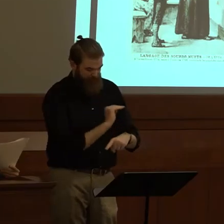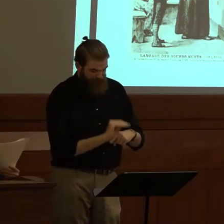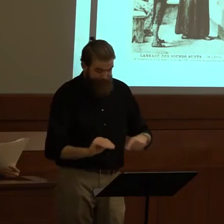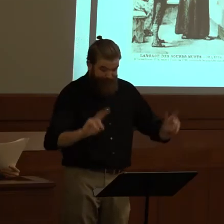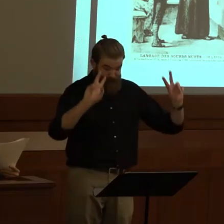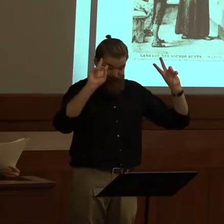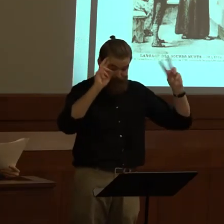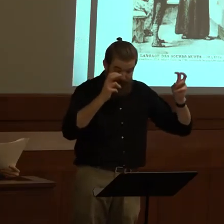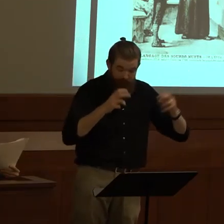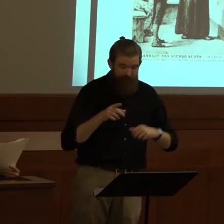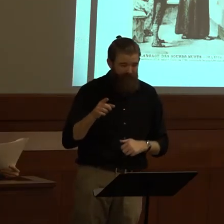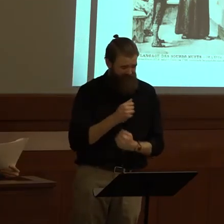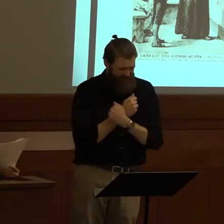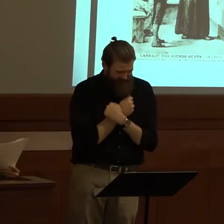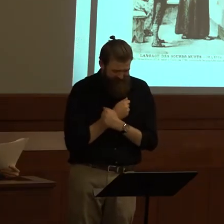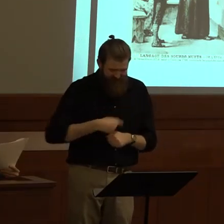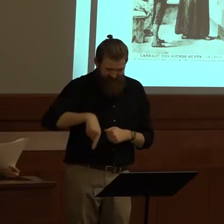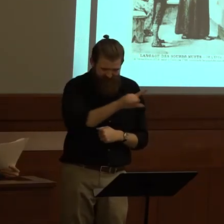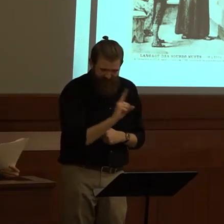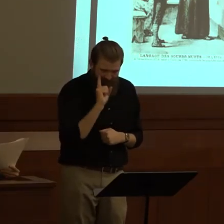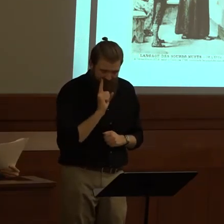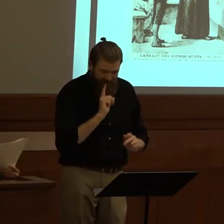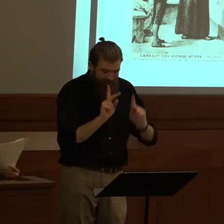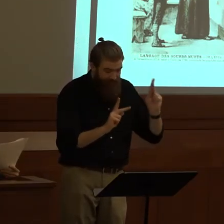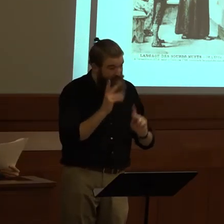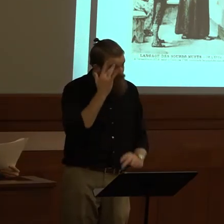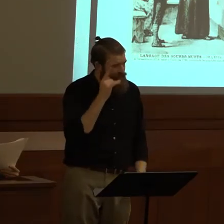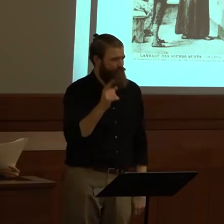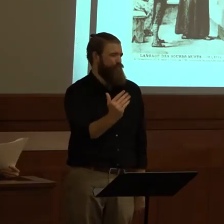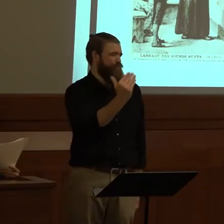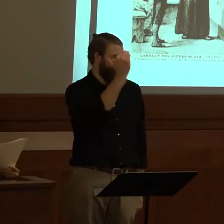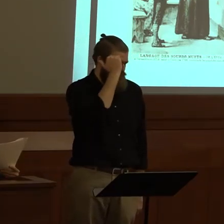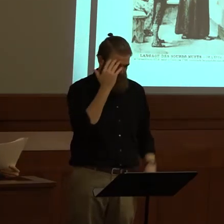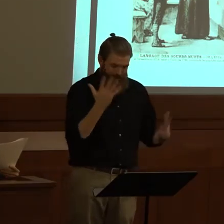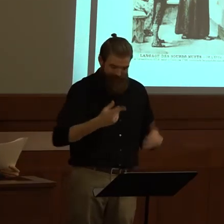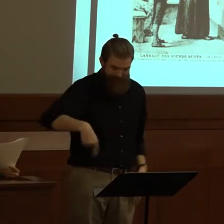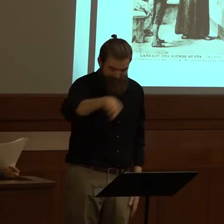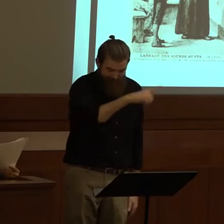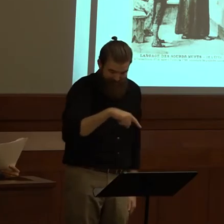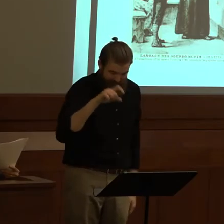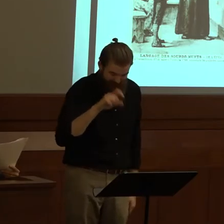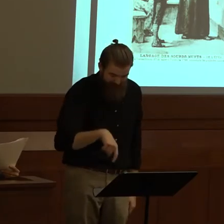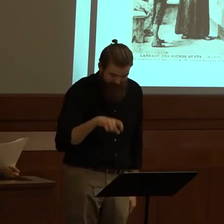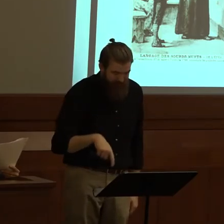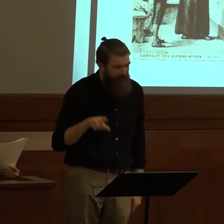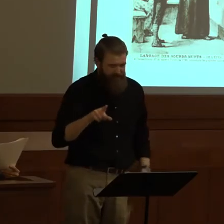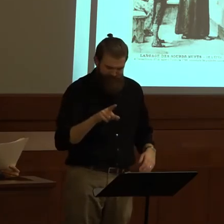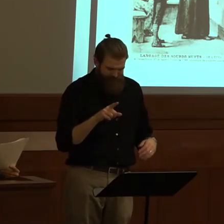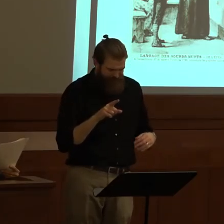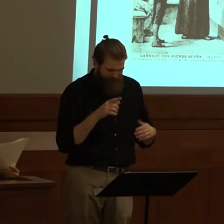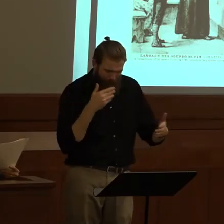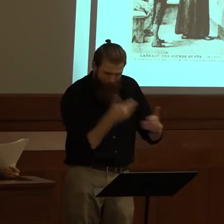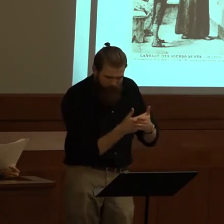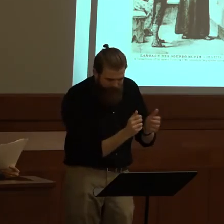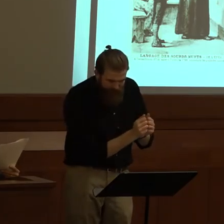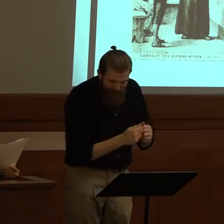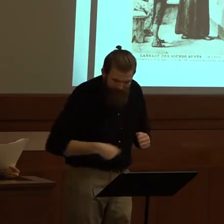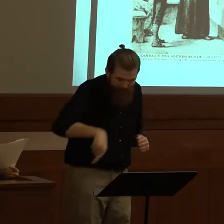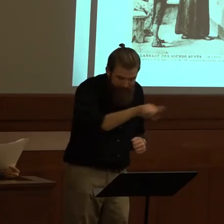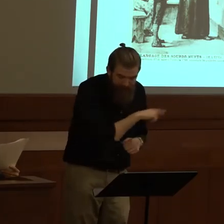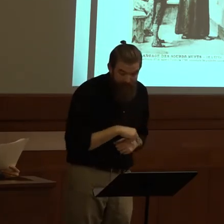associated with them in the short span of his priestly life. Jean-Marie planted the seed. He never knew the growth